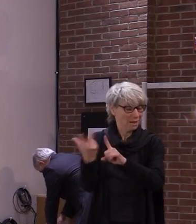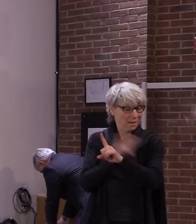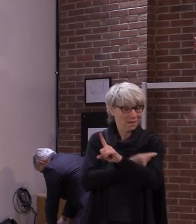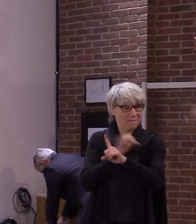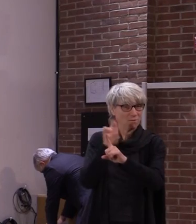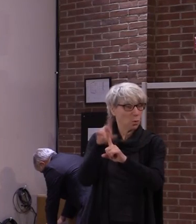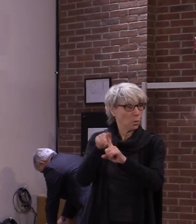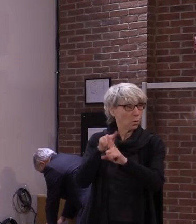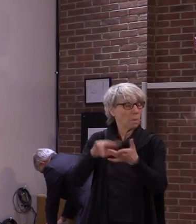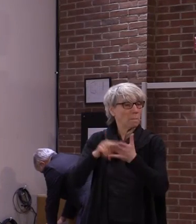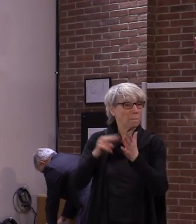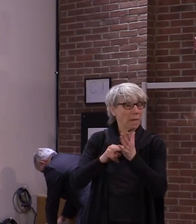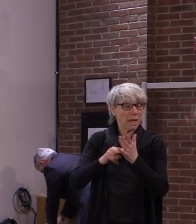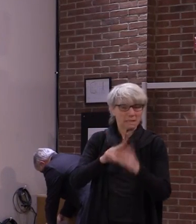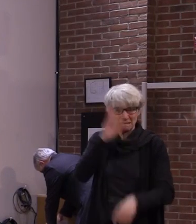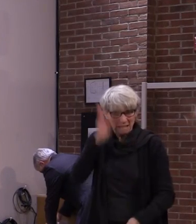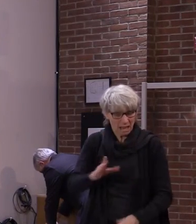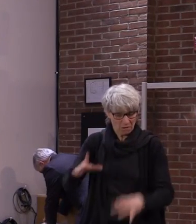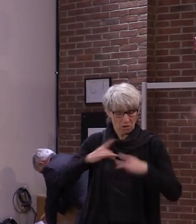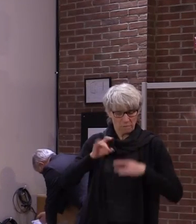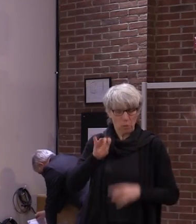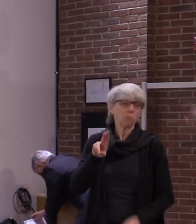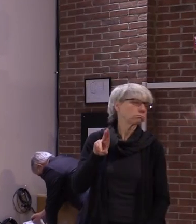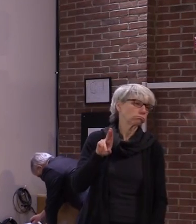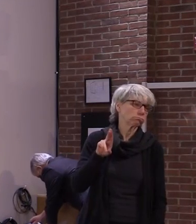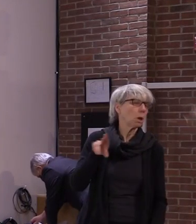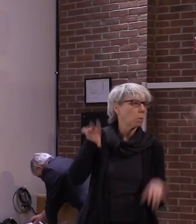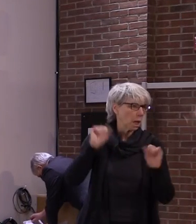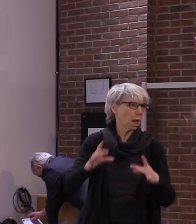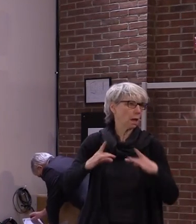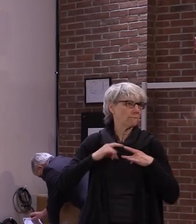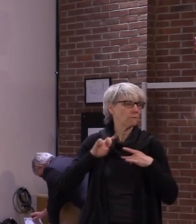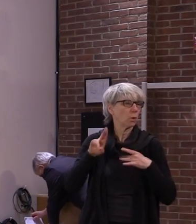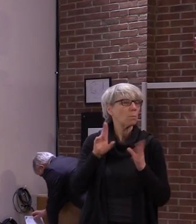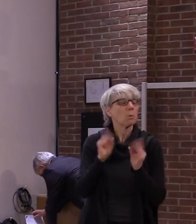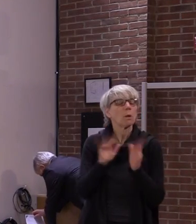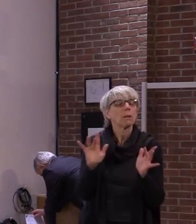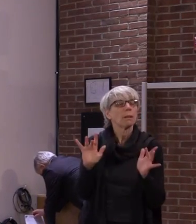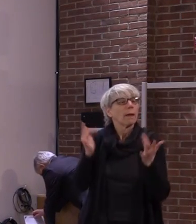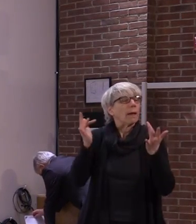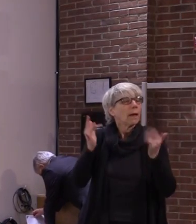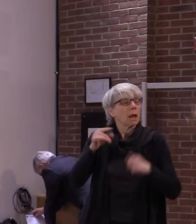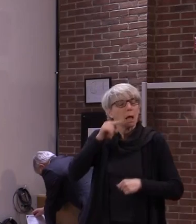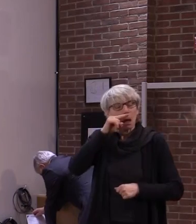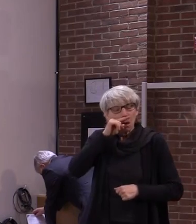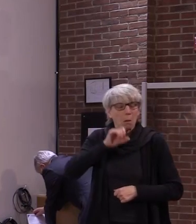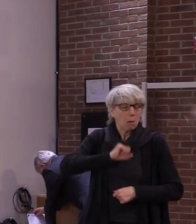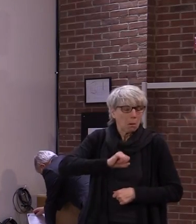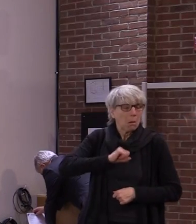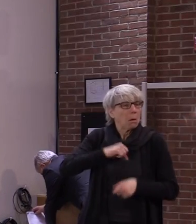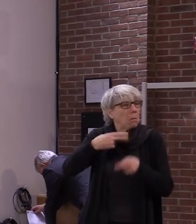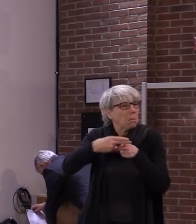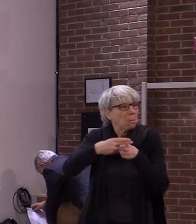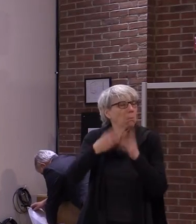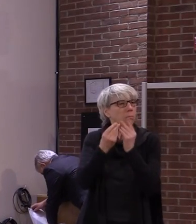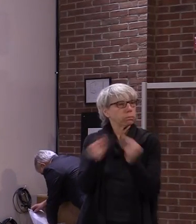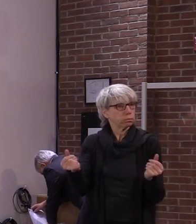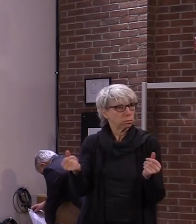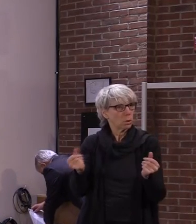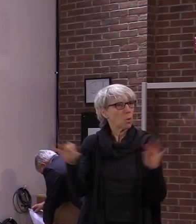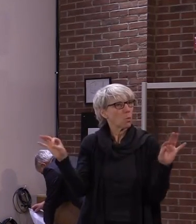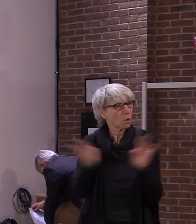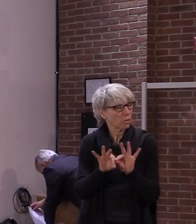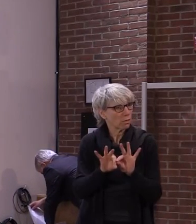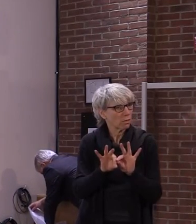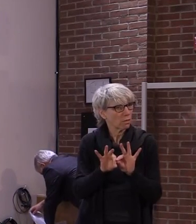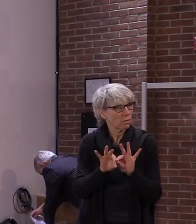why. Being vaccinated, like following our prevention efforts, wearing masks, keeping 6 feet apart,